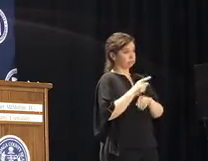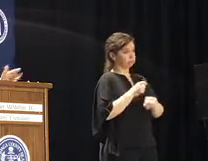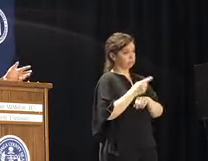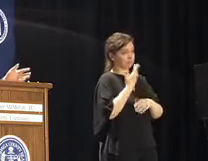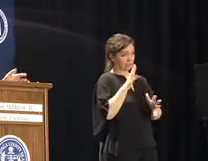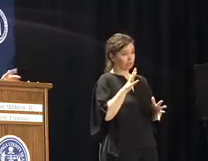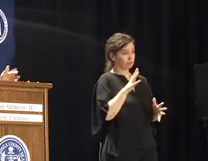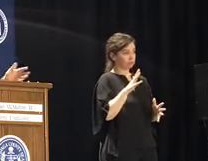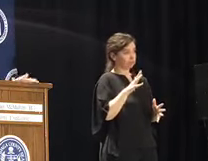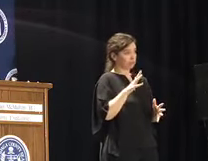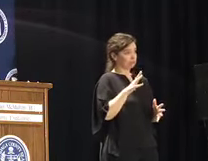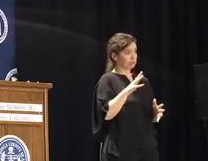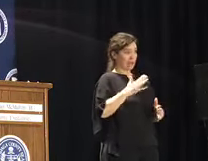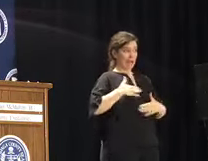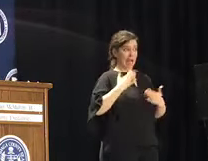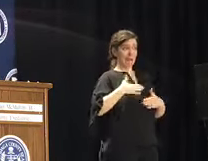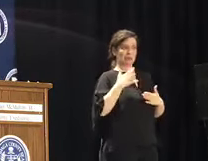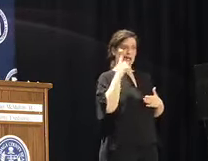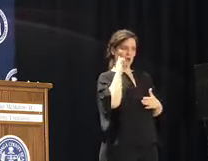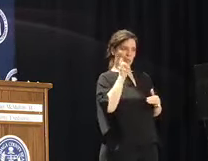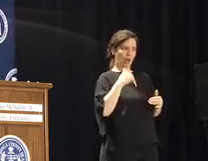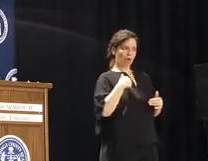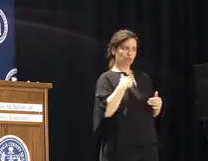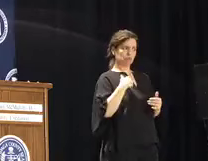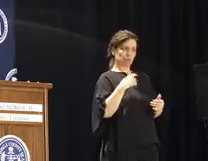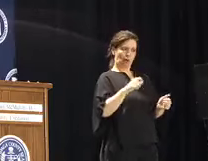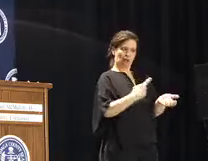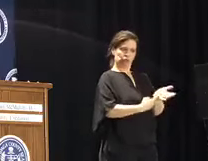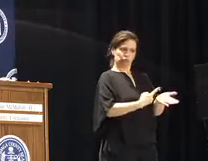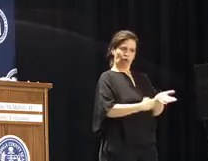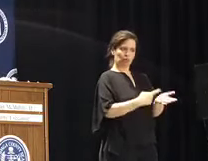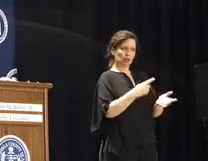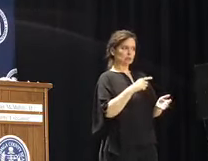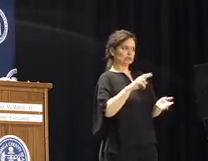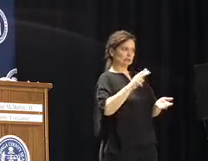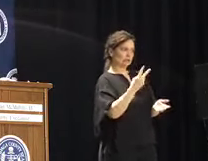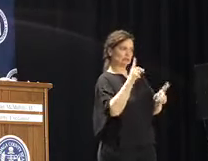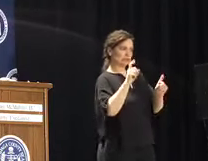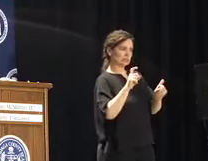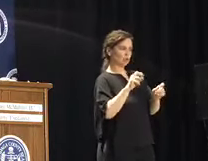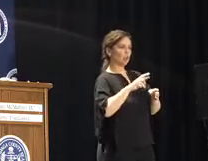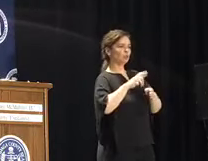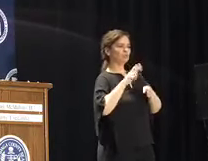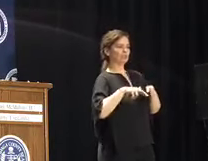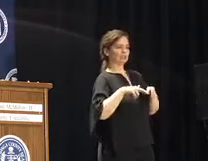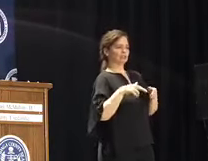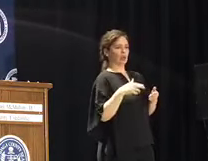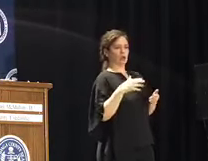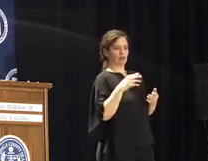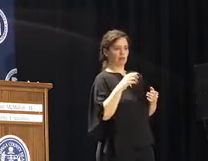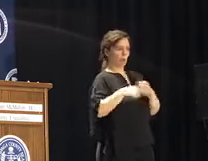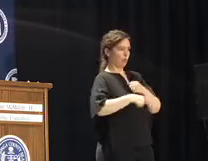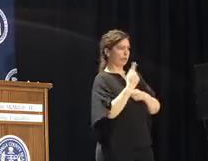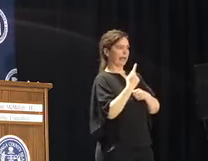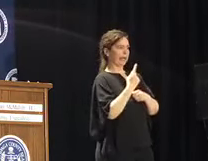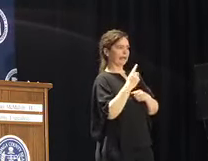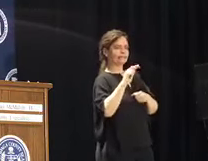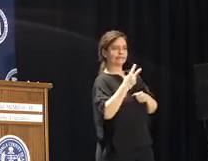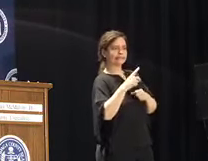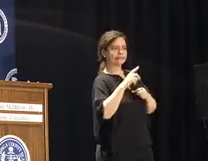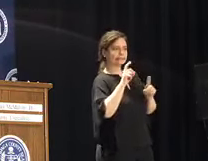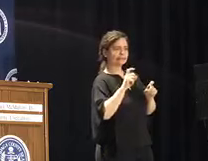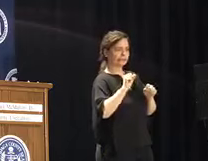People were happy to hear from me and talk about it. I think they're going to get these results back today and tomorrow. I said you can go and get a